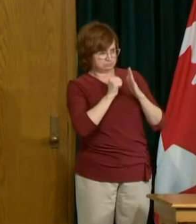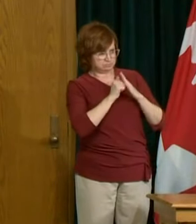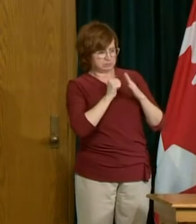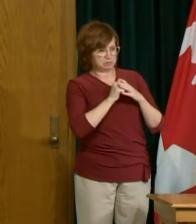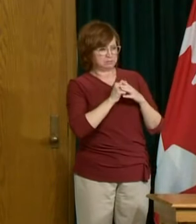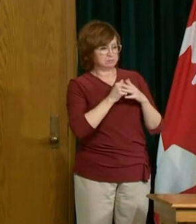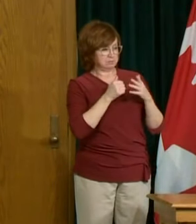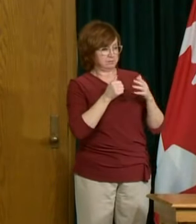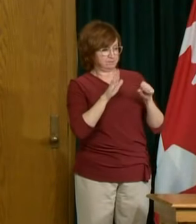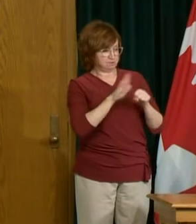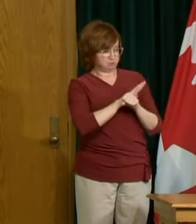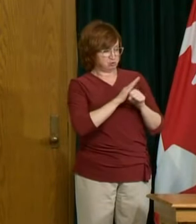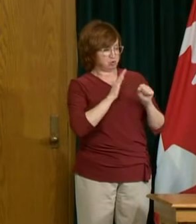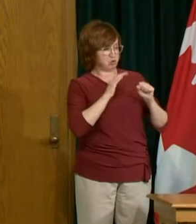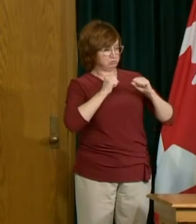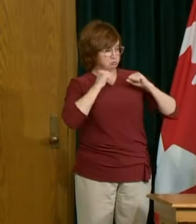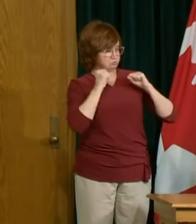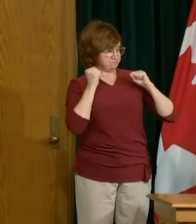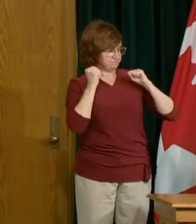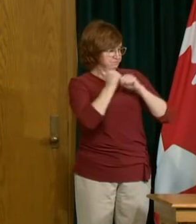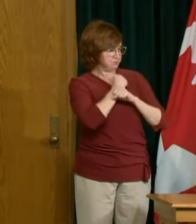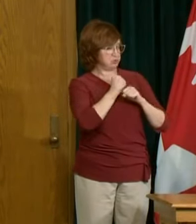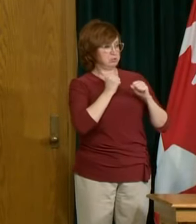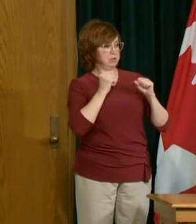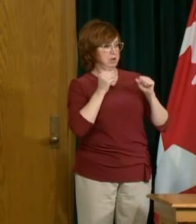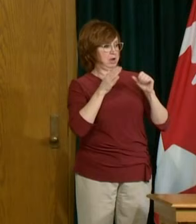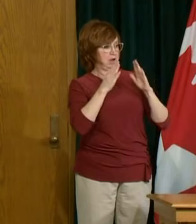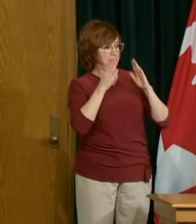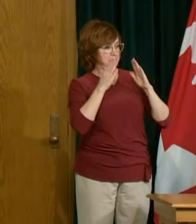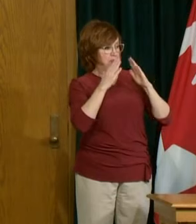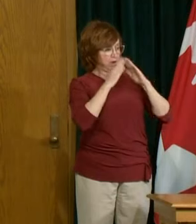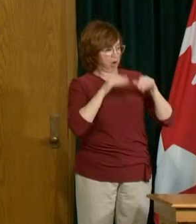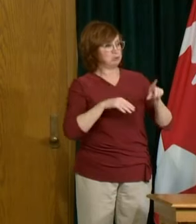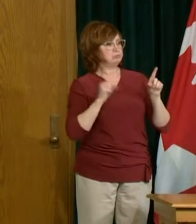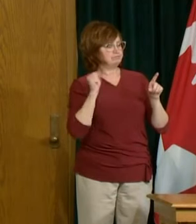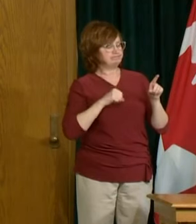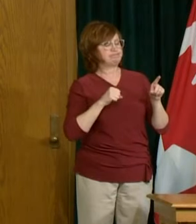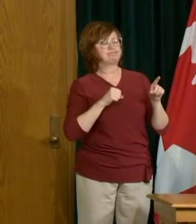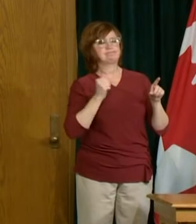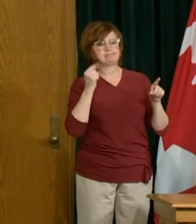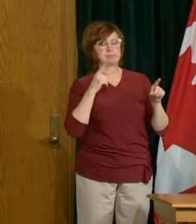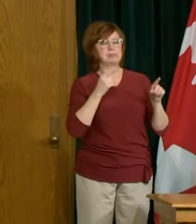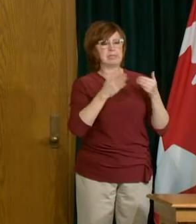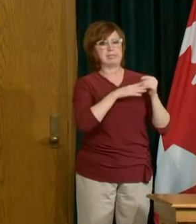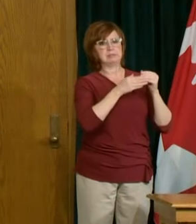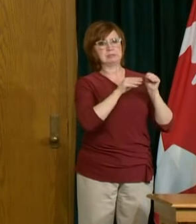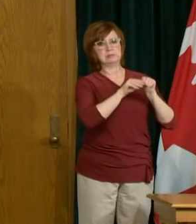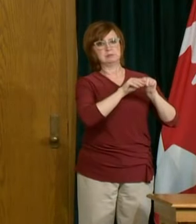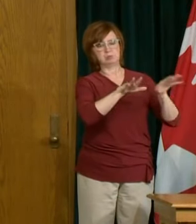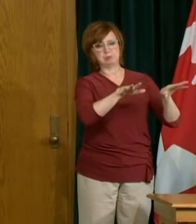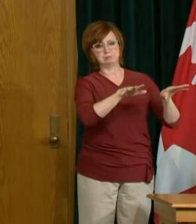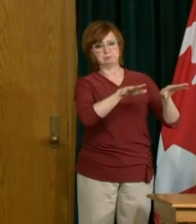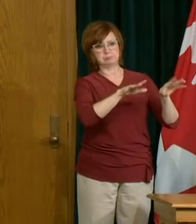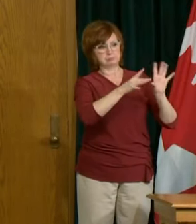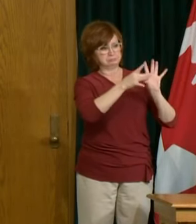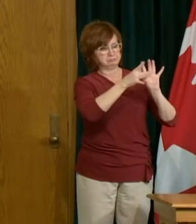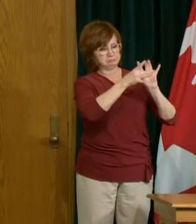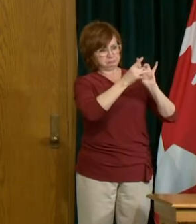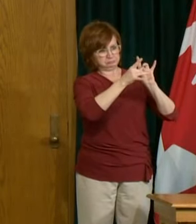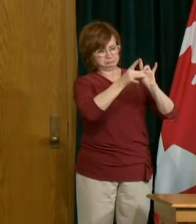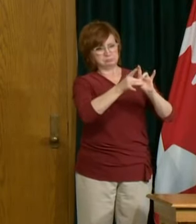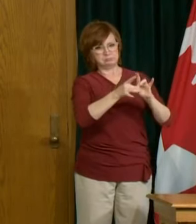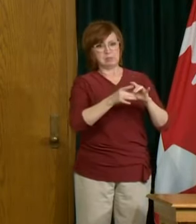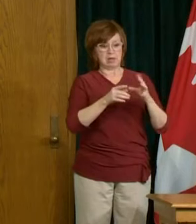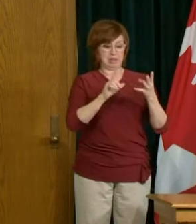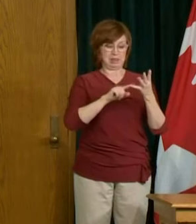to see, unfortunately, secondary cases in the household setting. And the vast majority of cases are, secondary cases are in